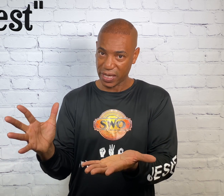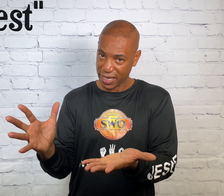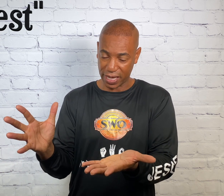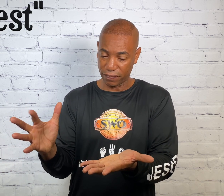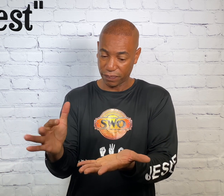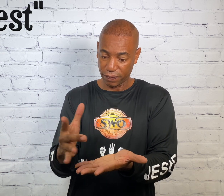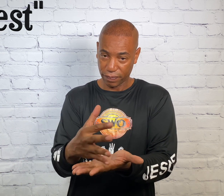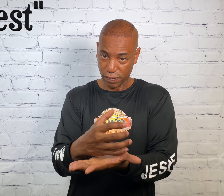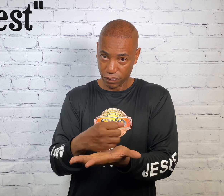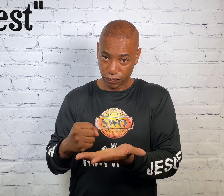again.